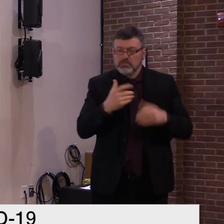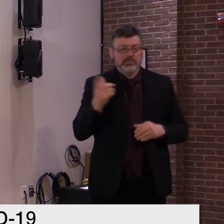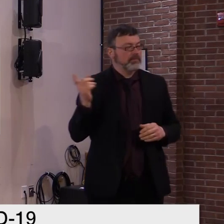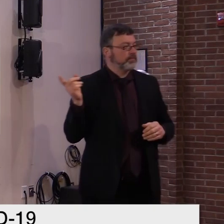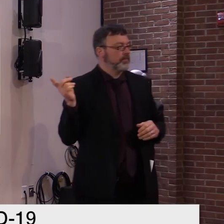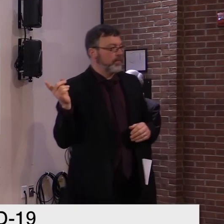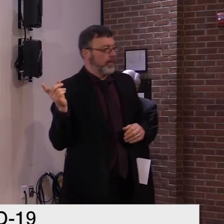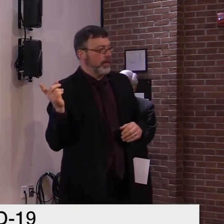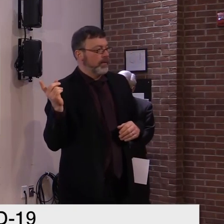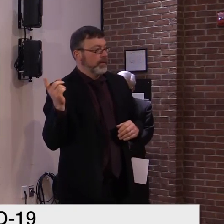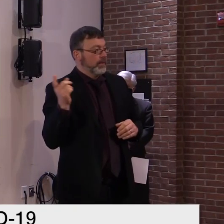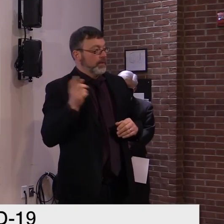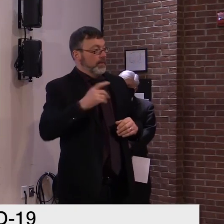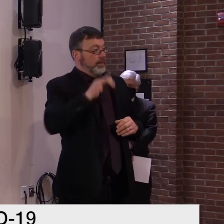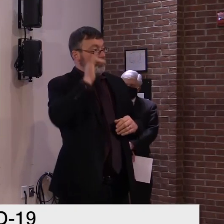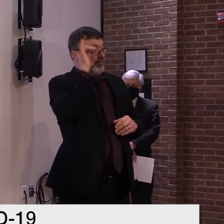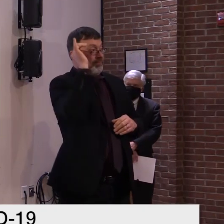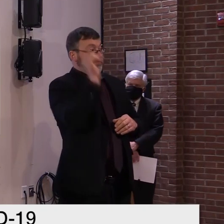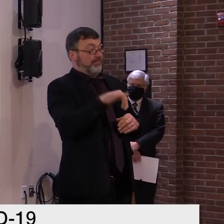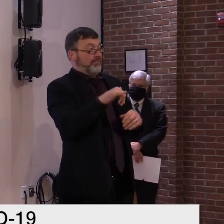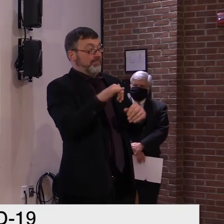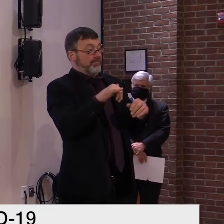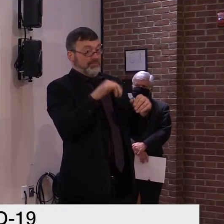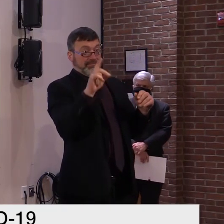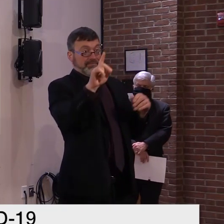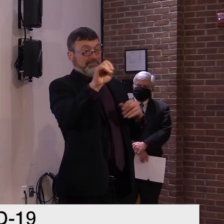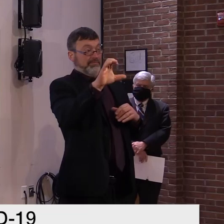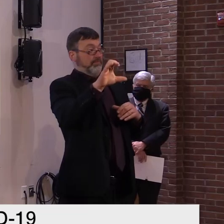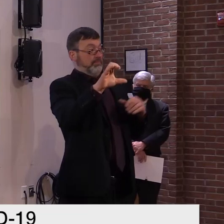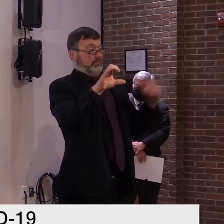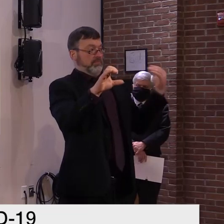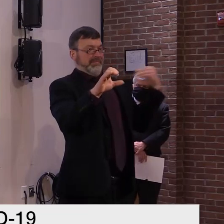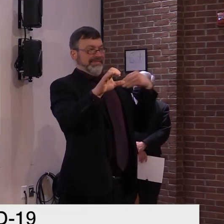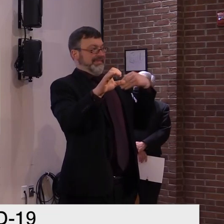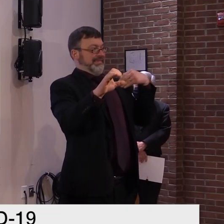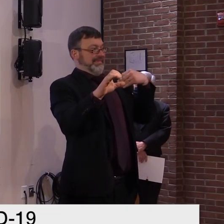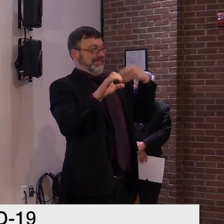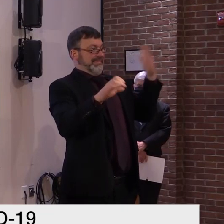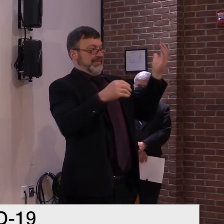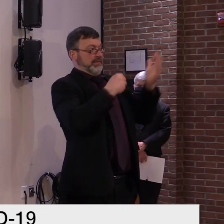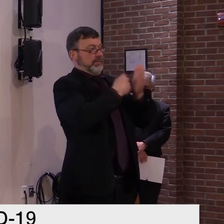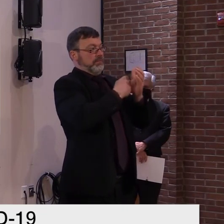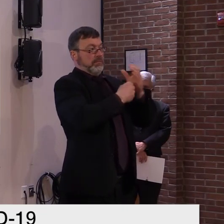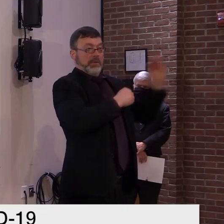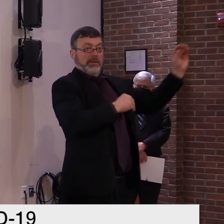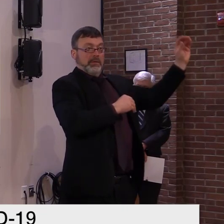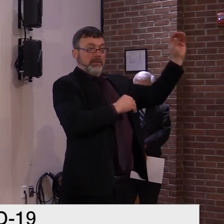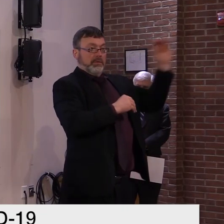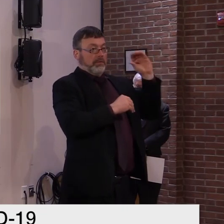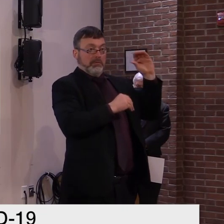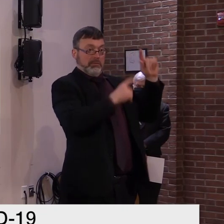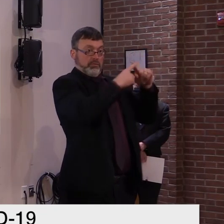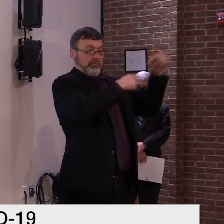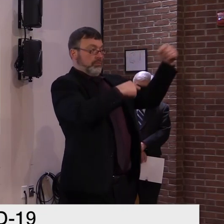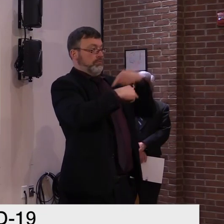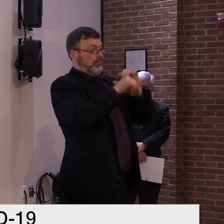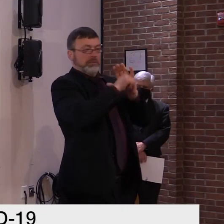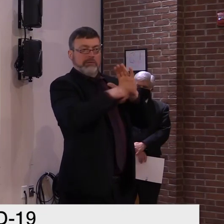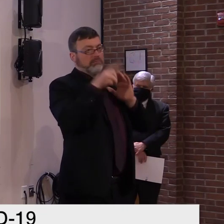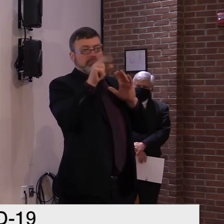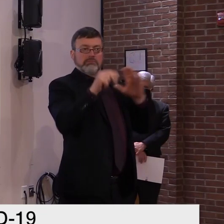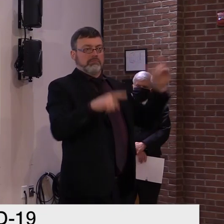We're trying to engage, trying to make sure that all these businesses are prepared to use that